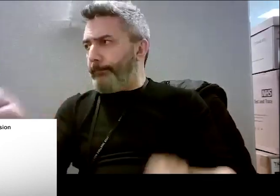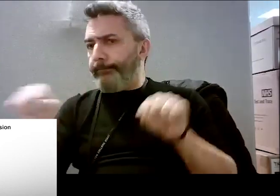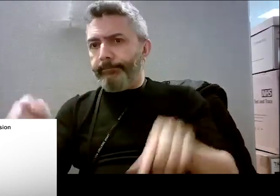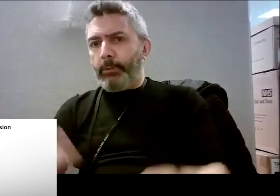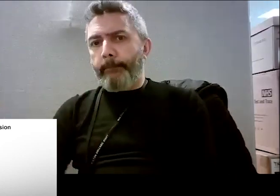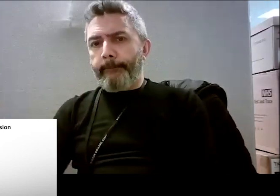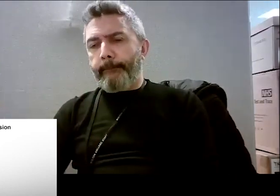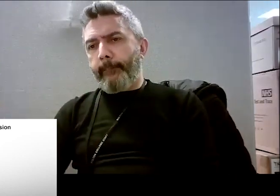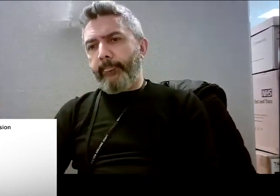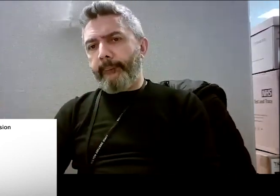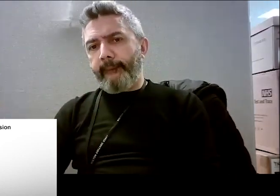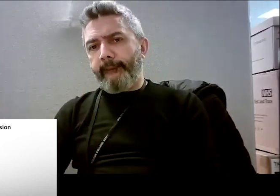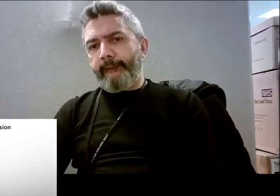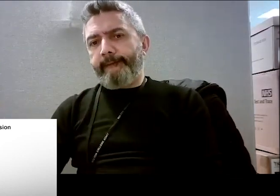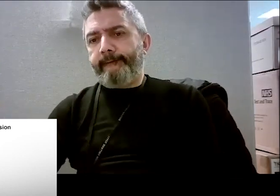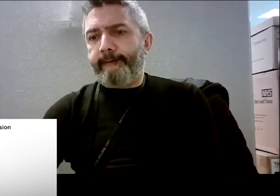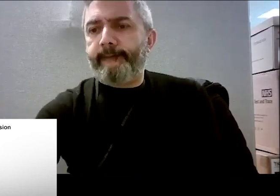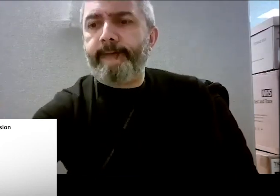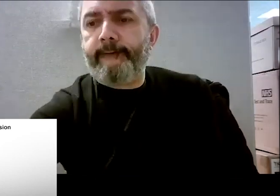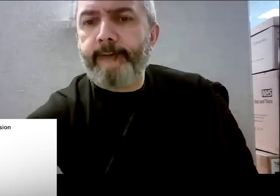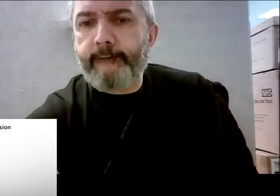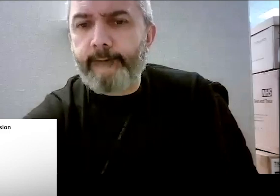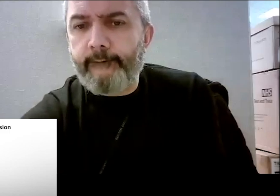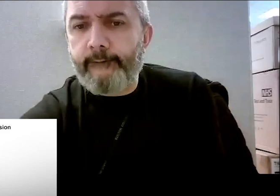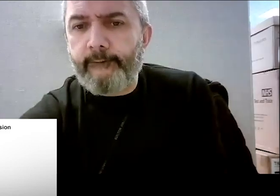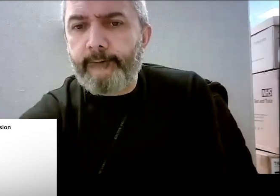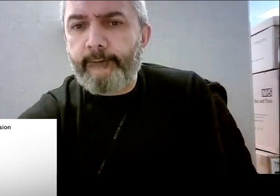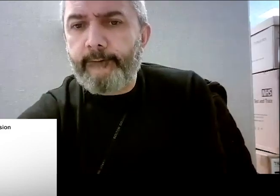And then which one? This one or that one?